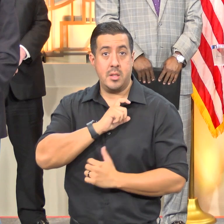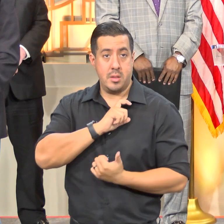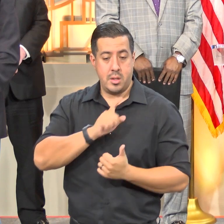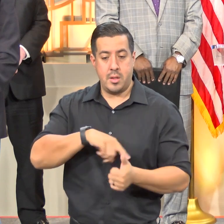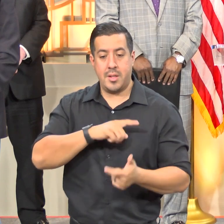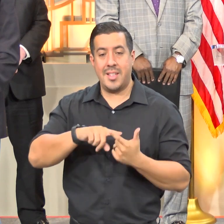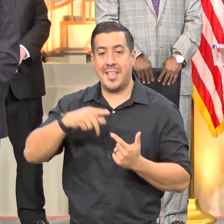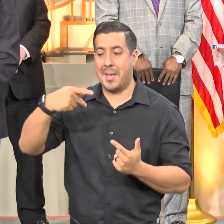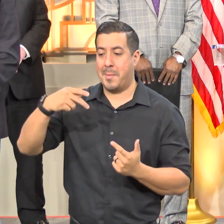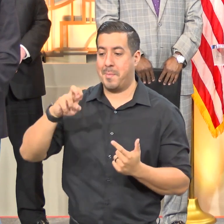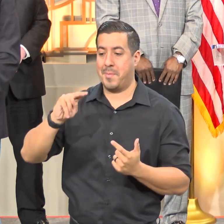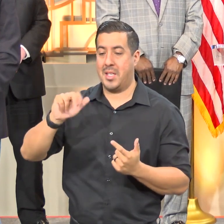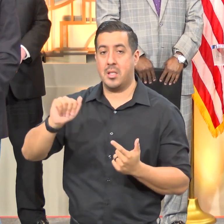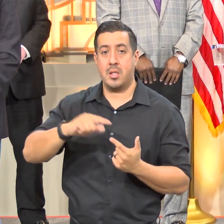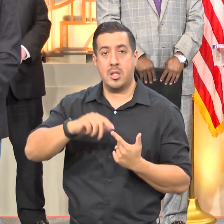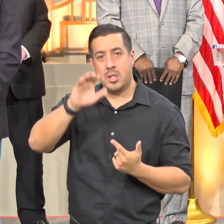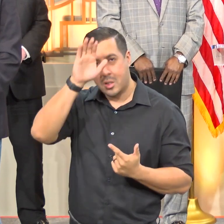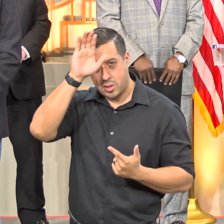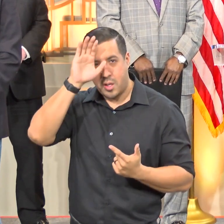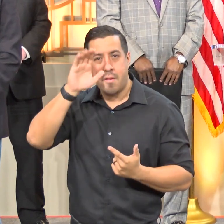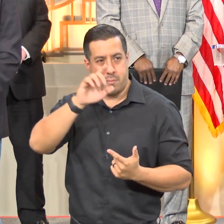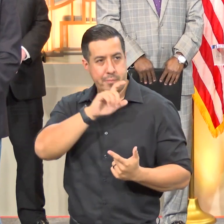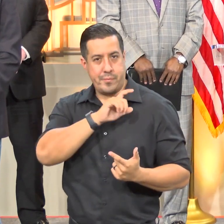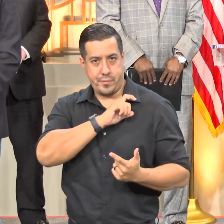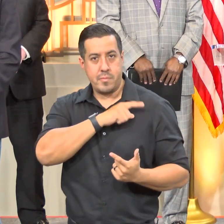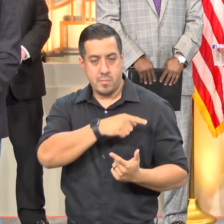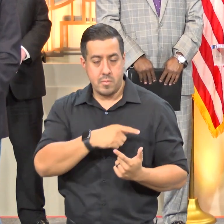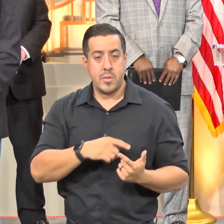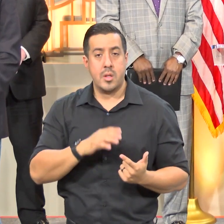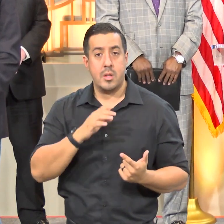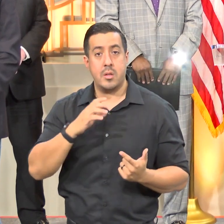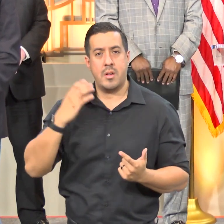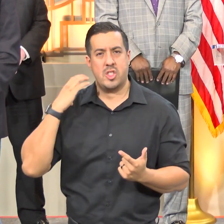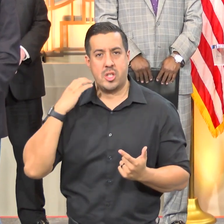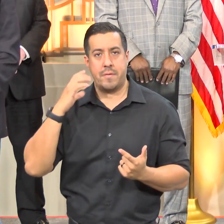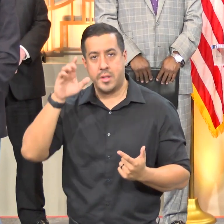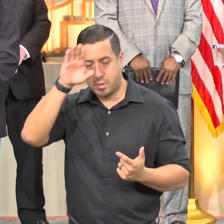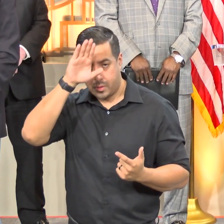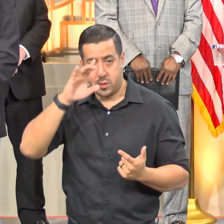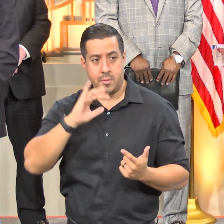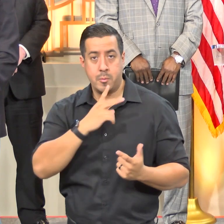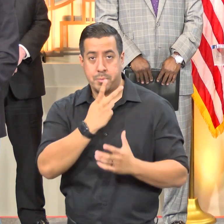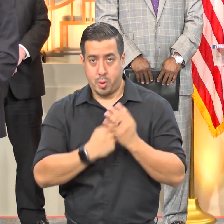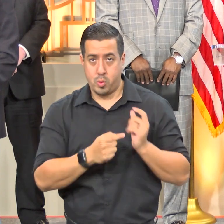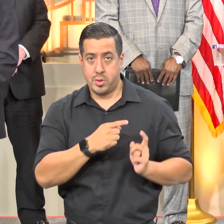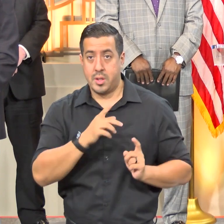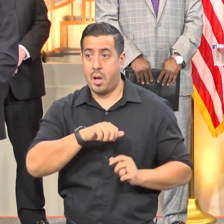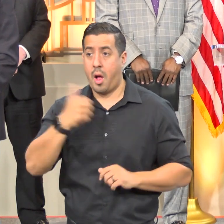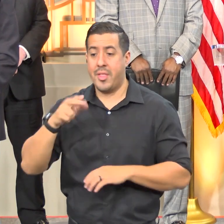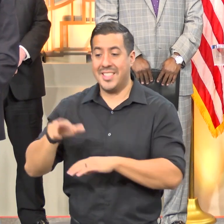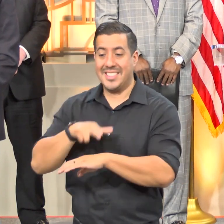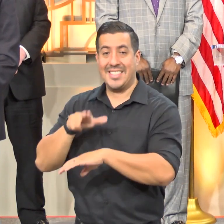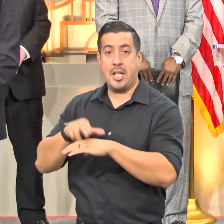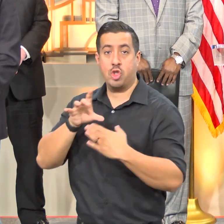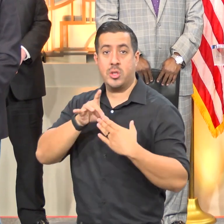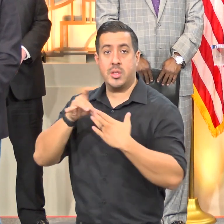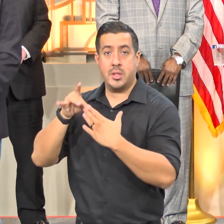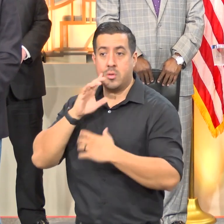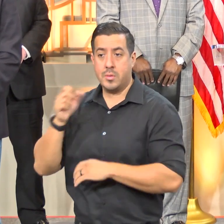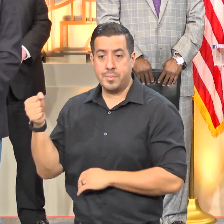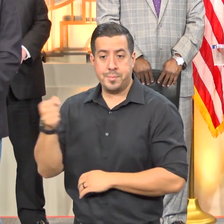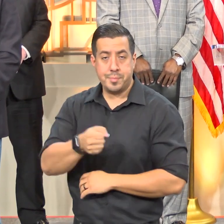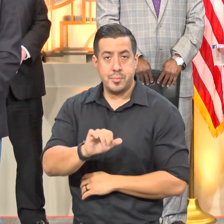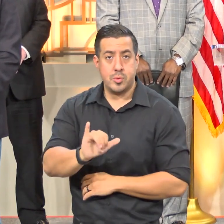Pena, Chief of the Houston Fire Department. Additionally, I have appointed two national leaders in the events industry